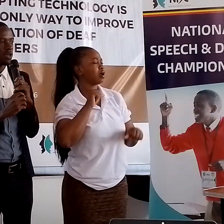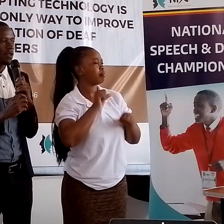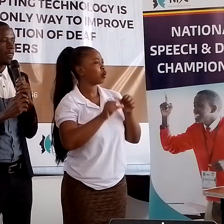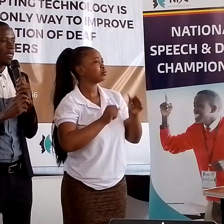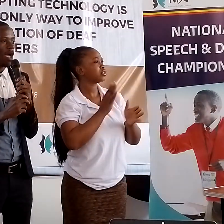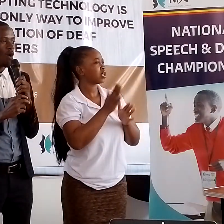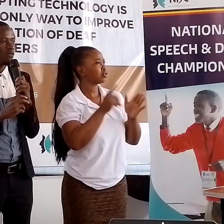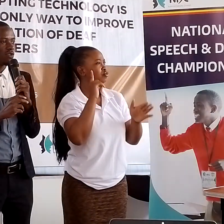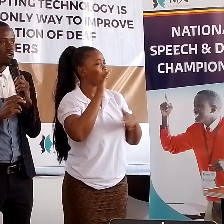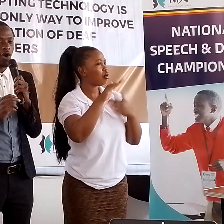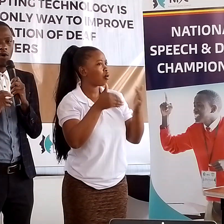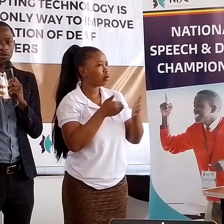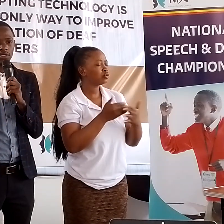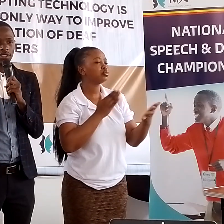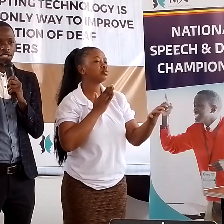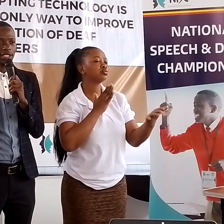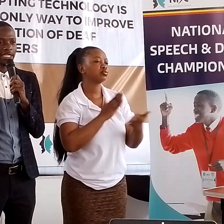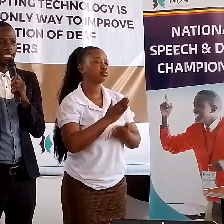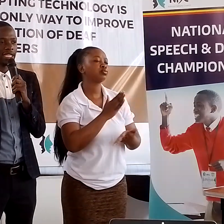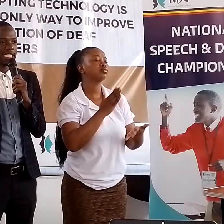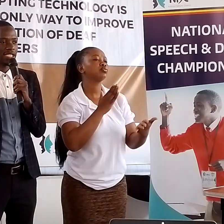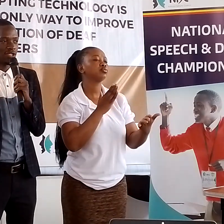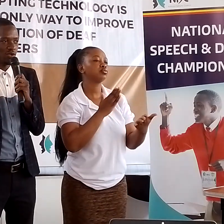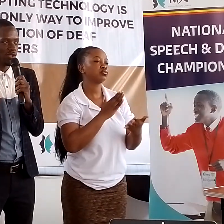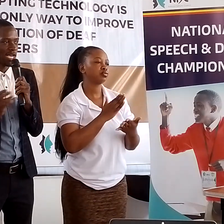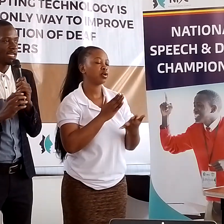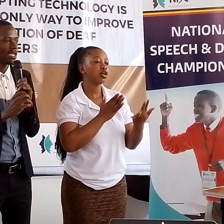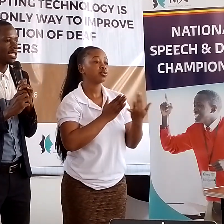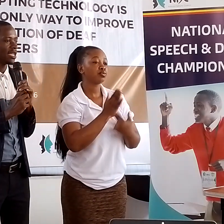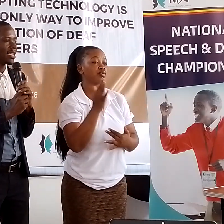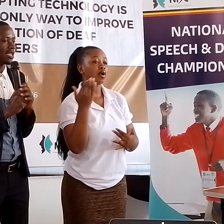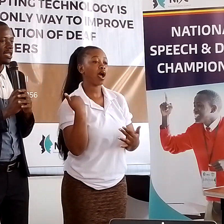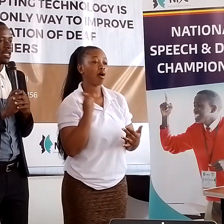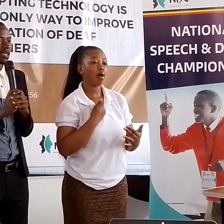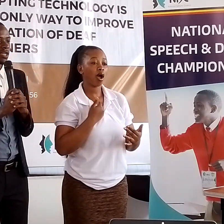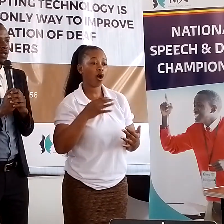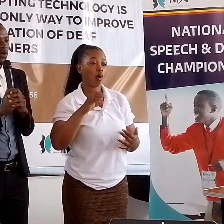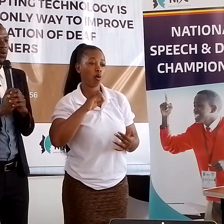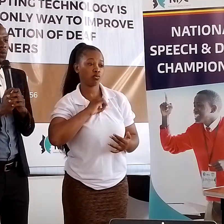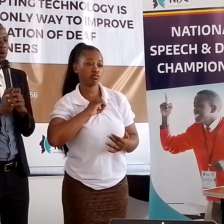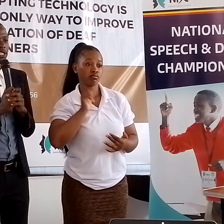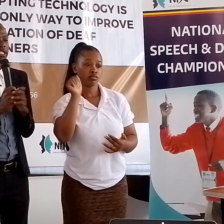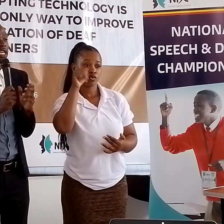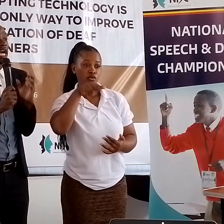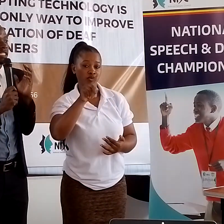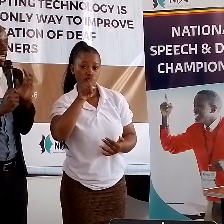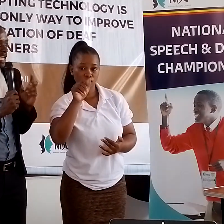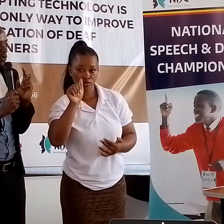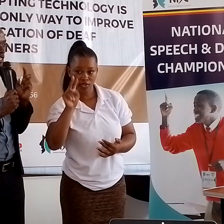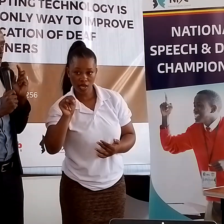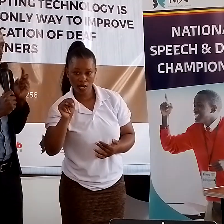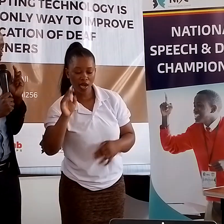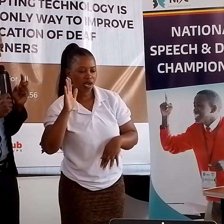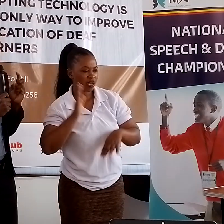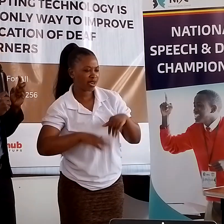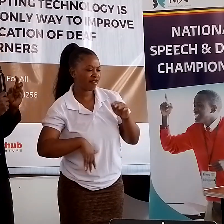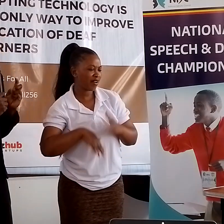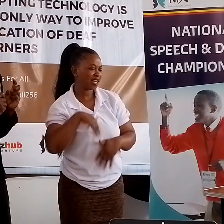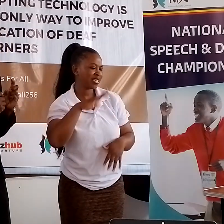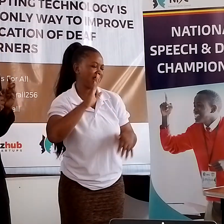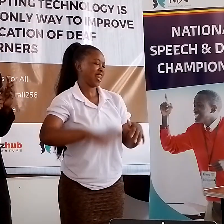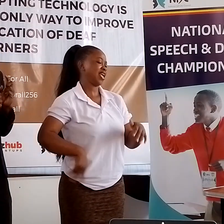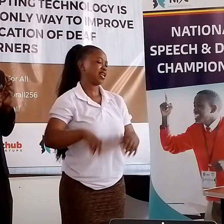through our very own Susan, we didn't take a second, we didn't